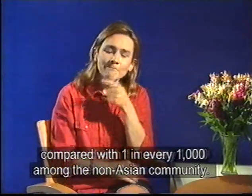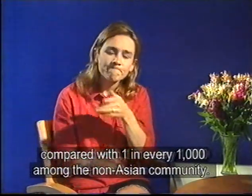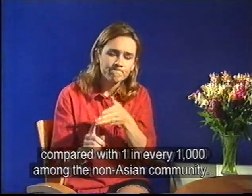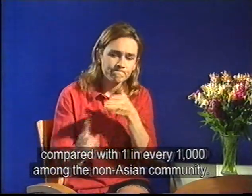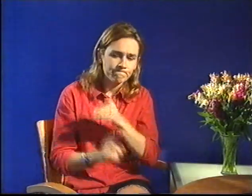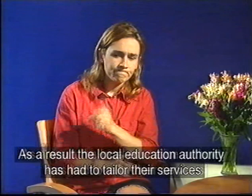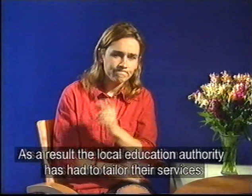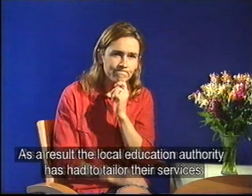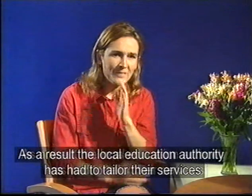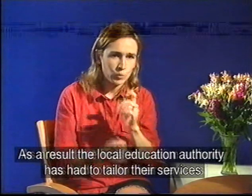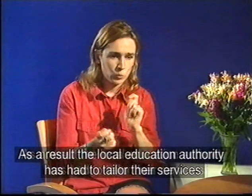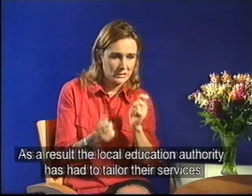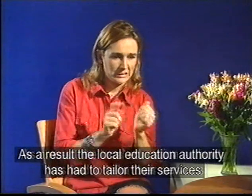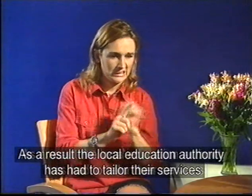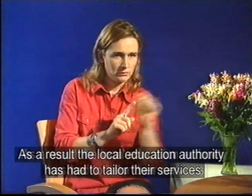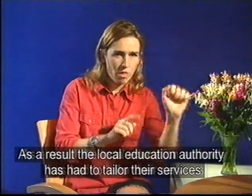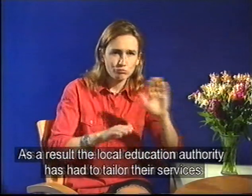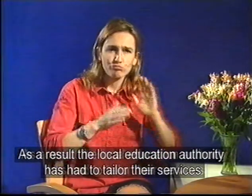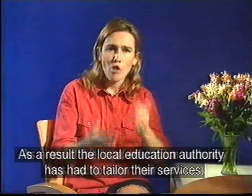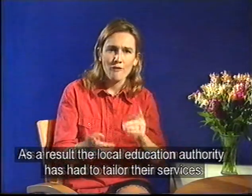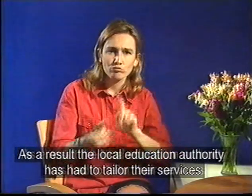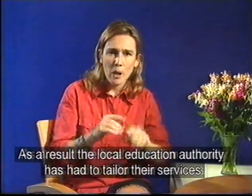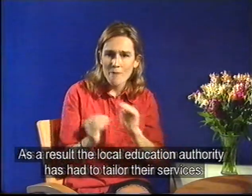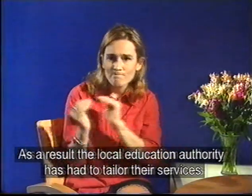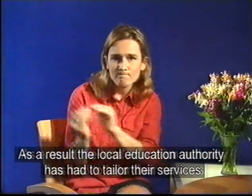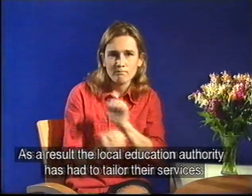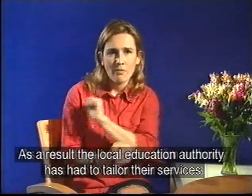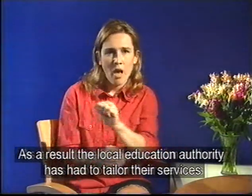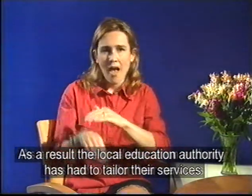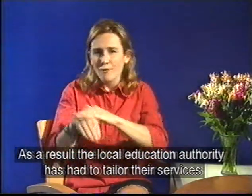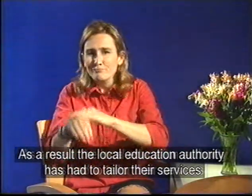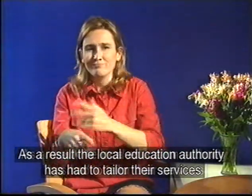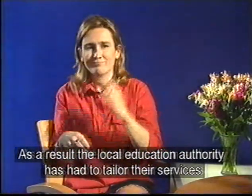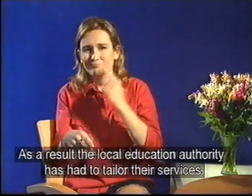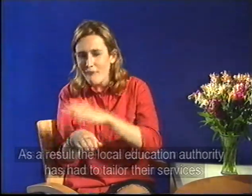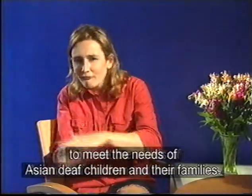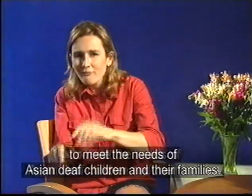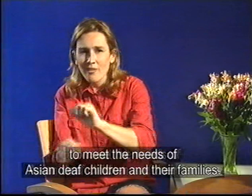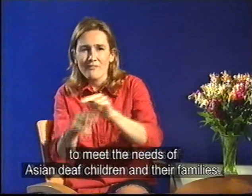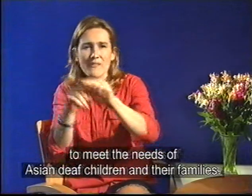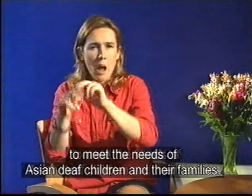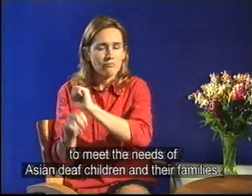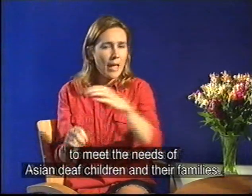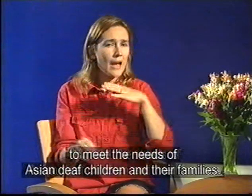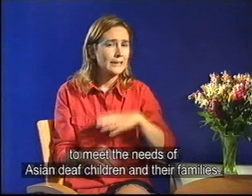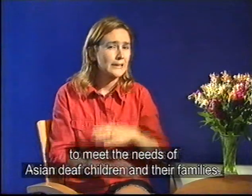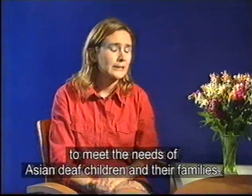As a result, the local education authority has had to tailor their services to meet the needs of Asian deaf children and their families.